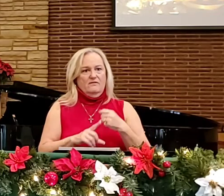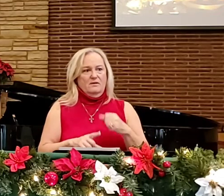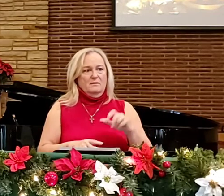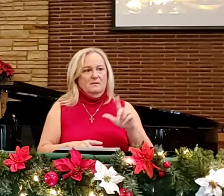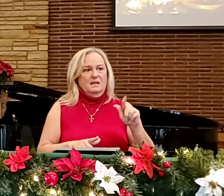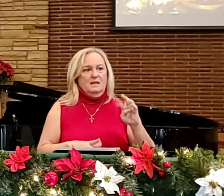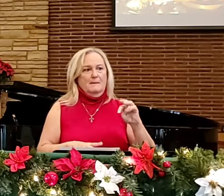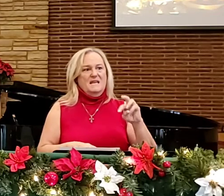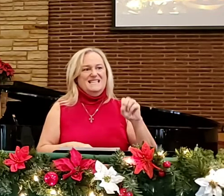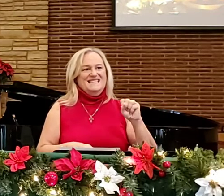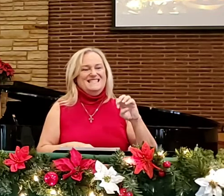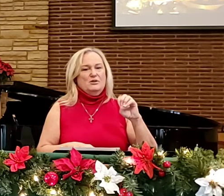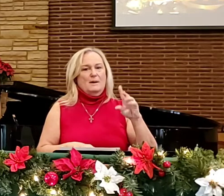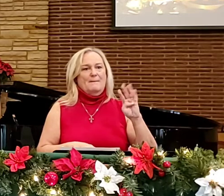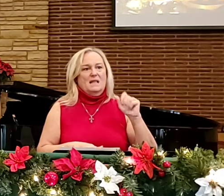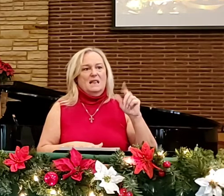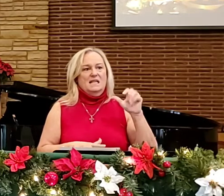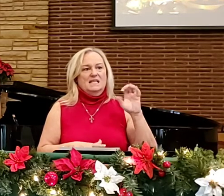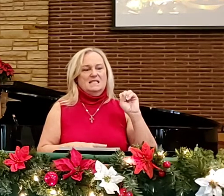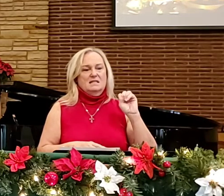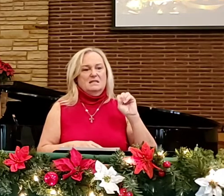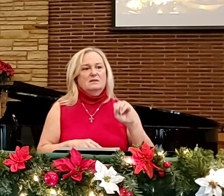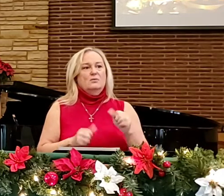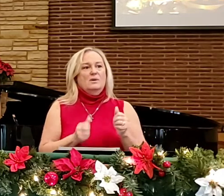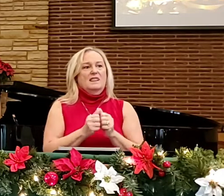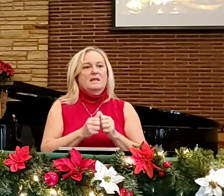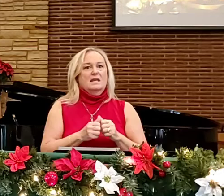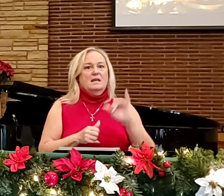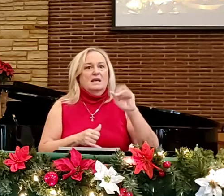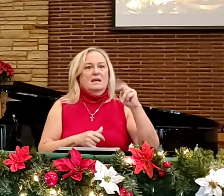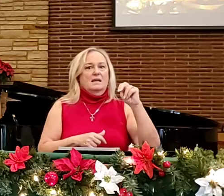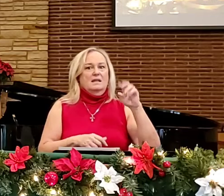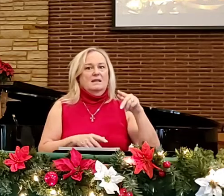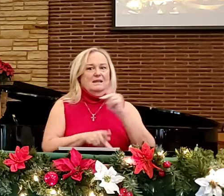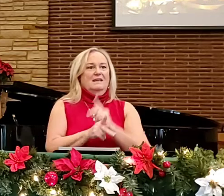Mis with the innkeeper. Anybody else?